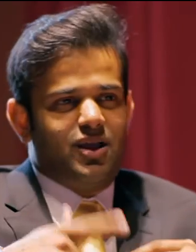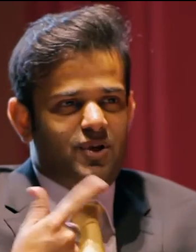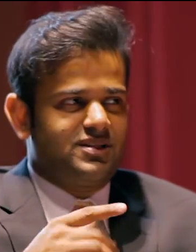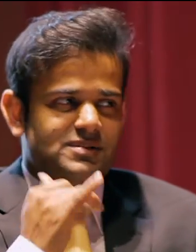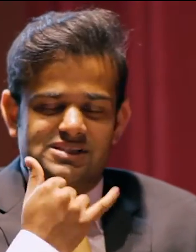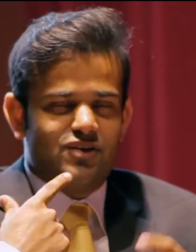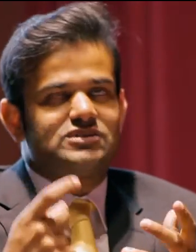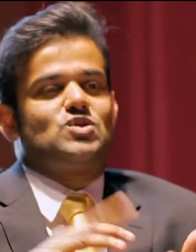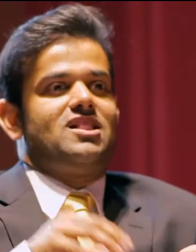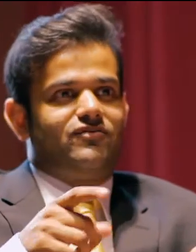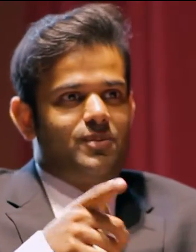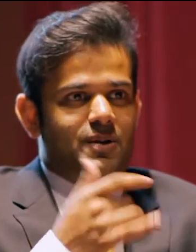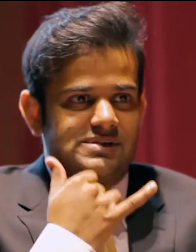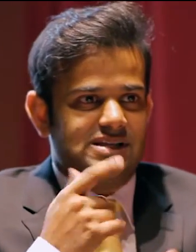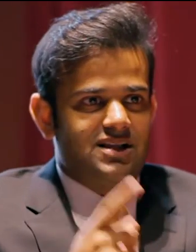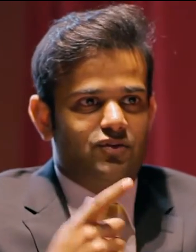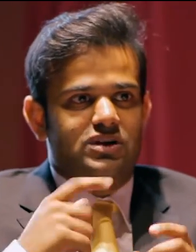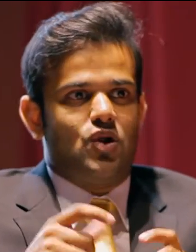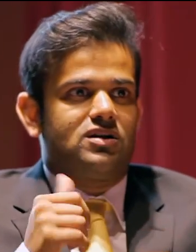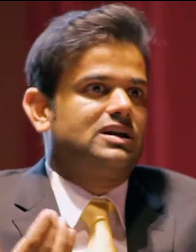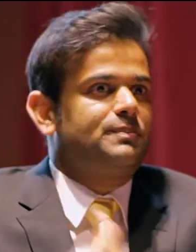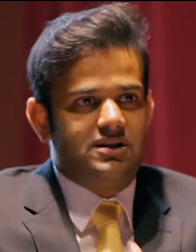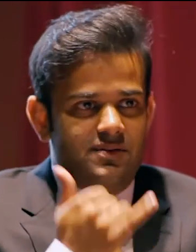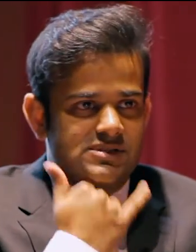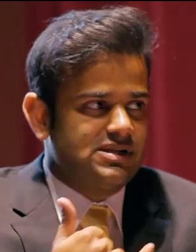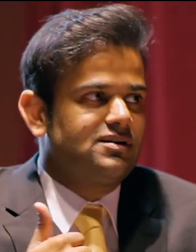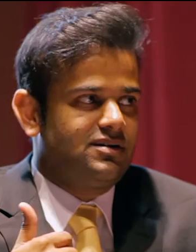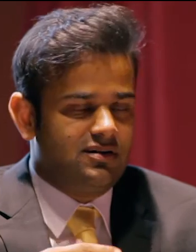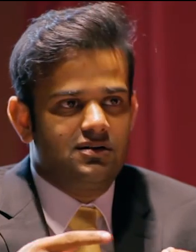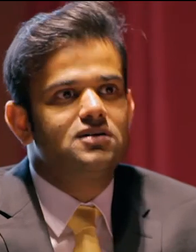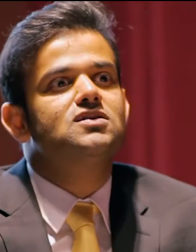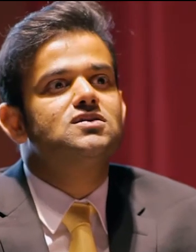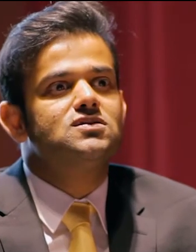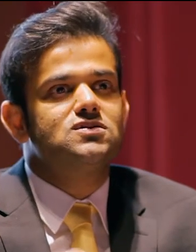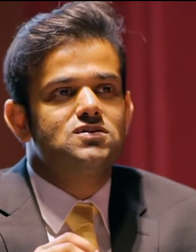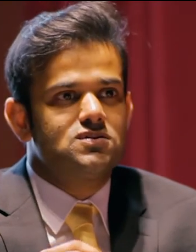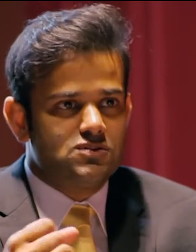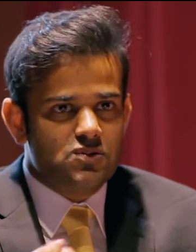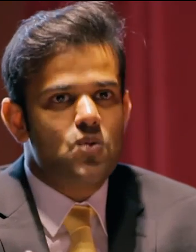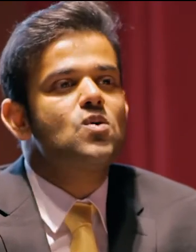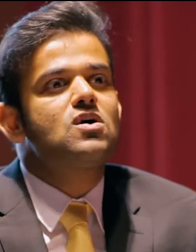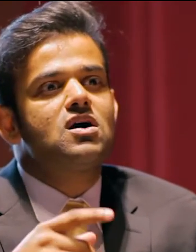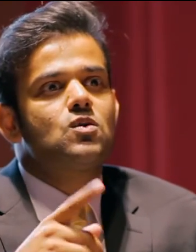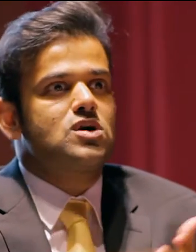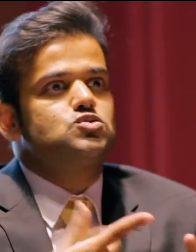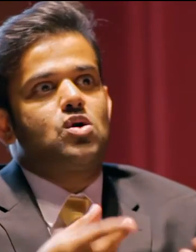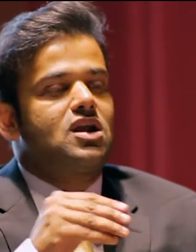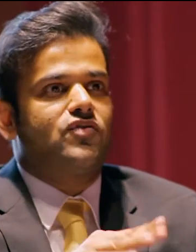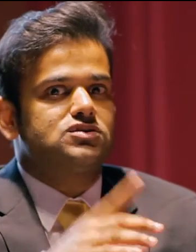That's very inspiring, and learning from mistakes, and so that we don't repeat those mistakes.